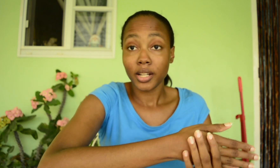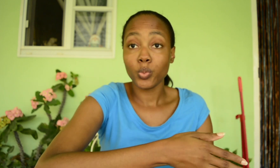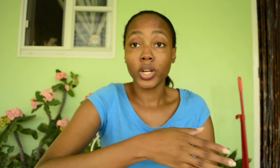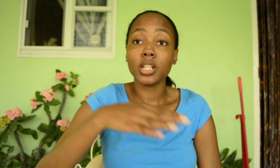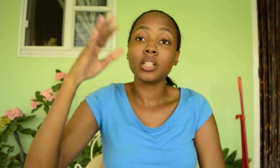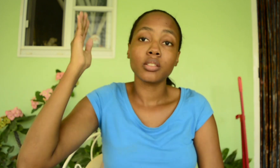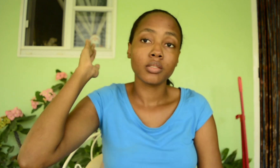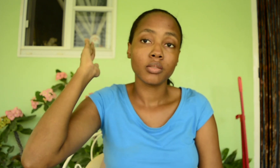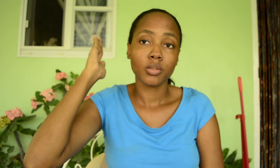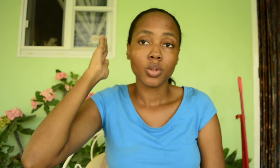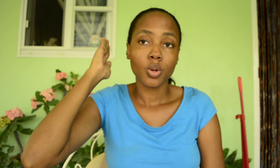will,